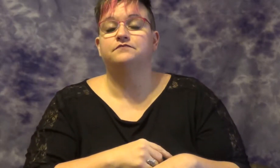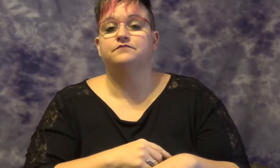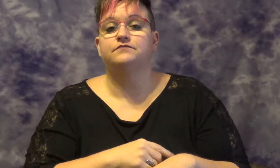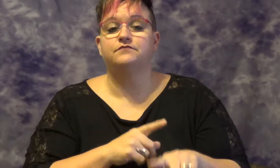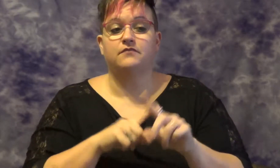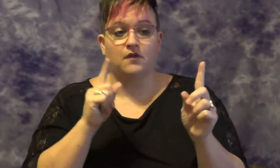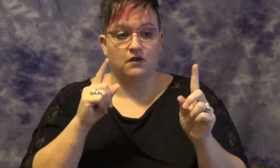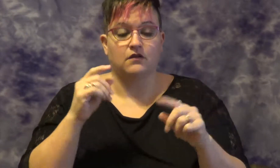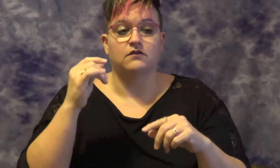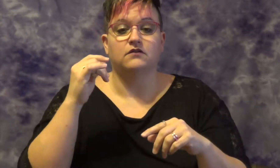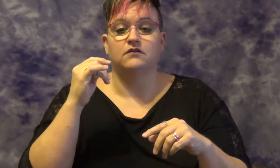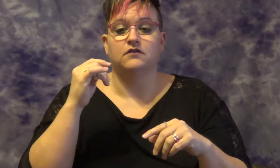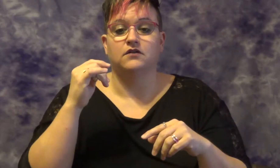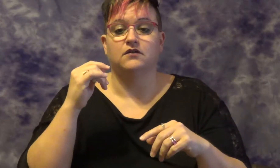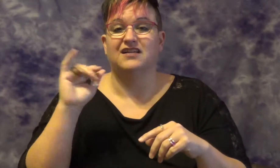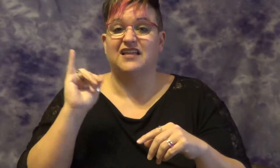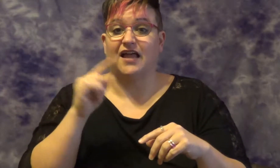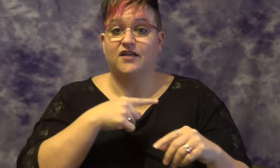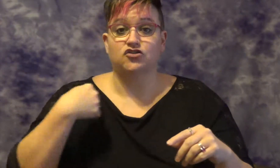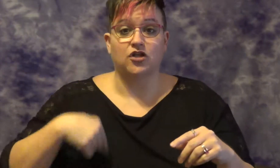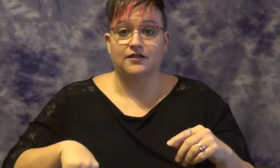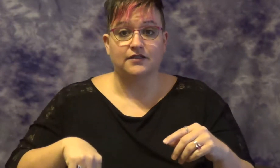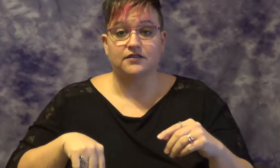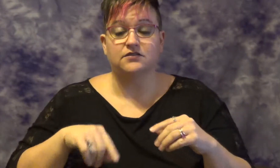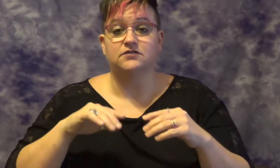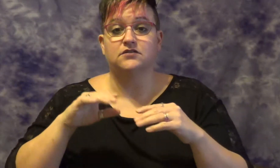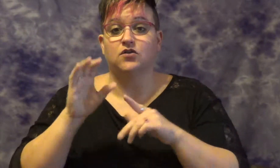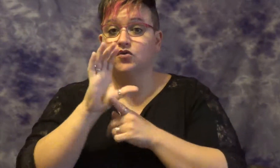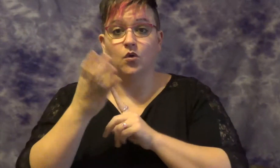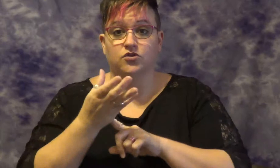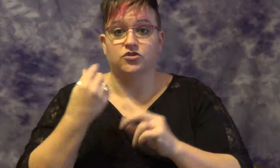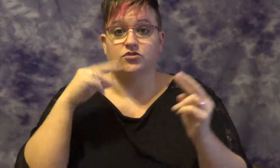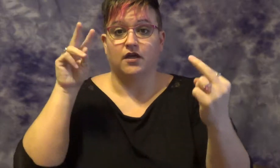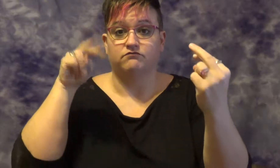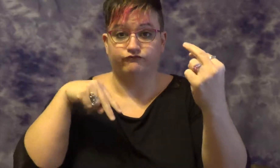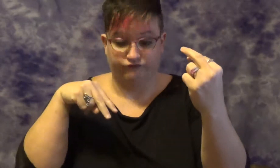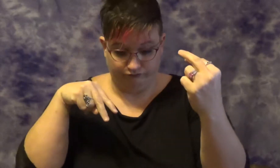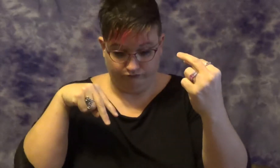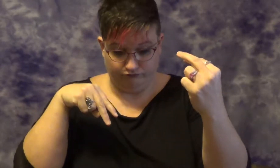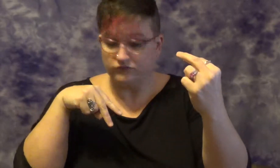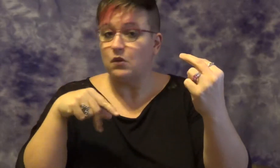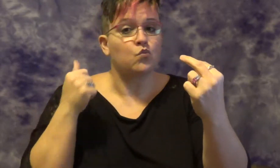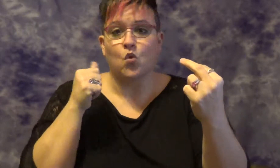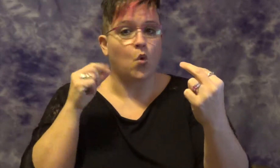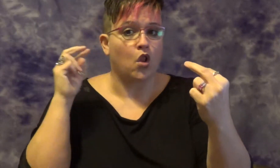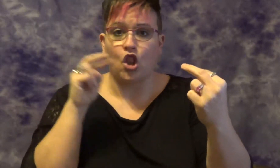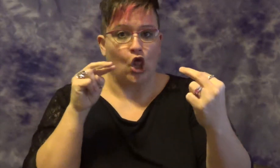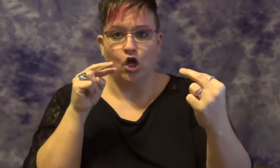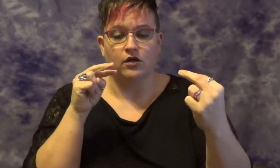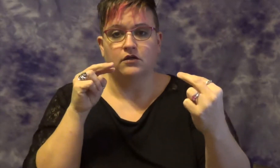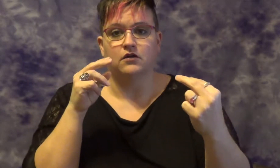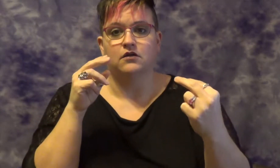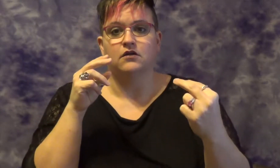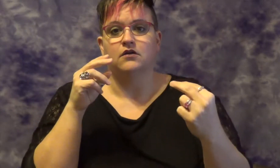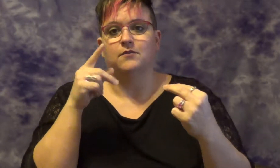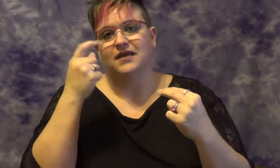it's rude. It means you're not interested or you don't want to listen to that person. But in the Chinese culture, they look down. They will not do eye